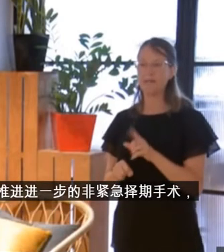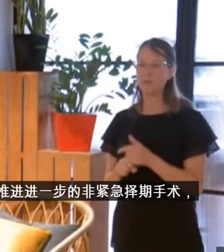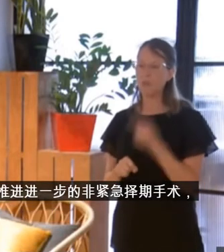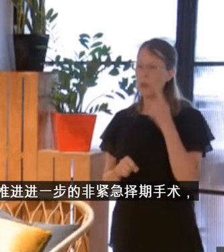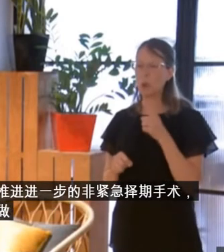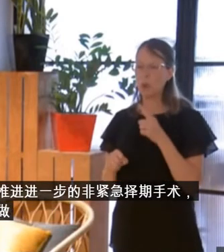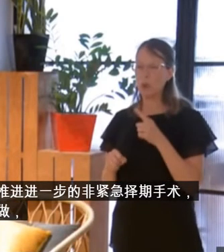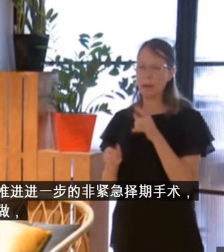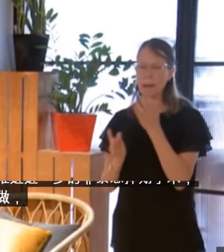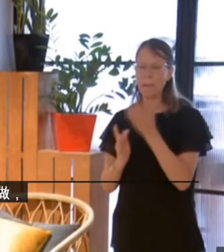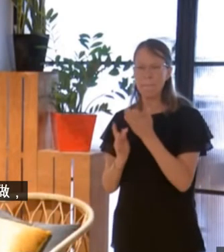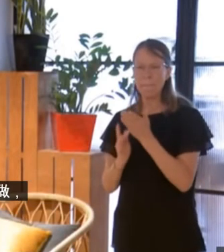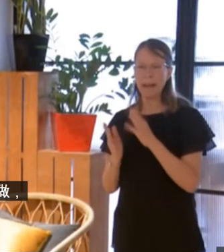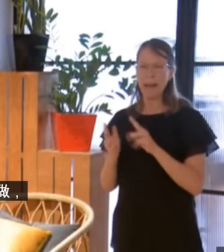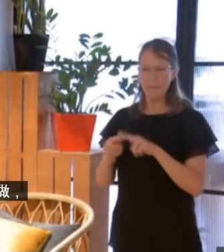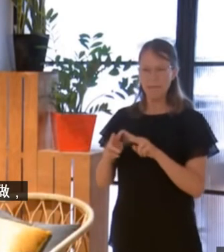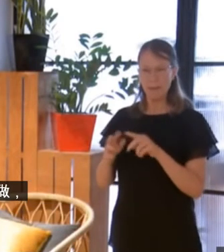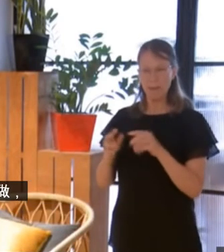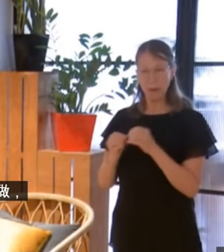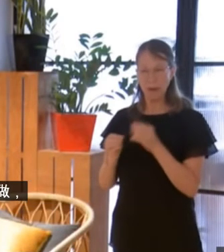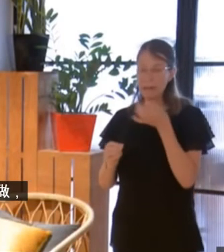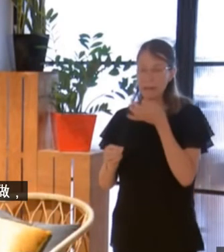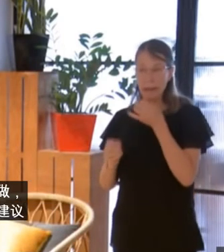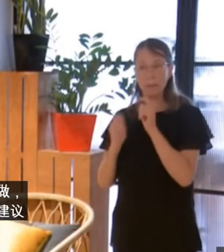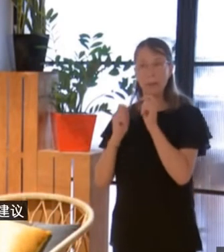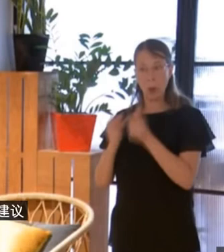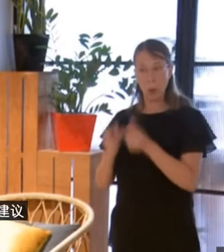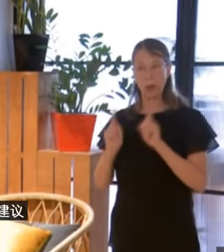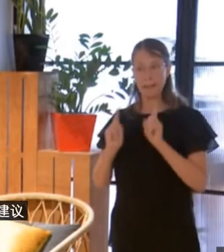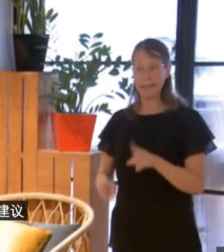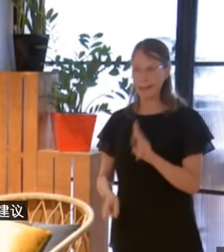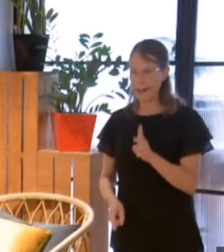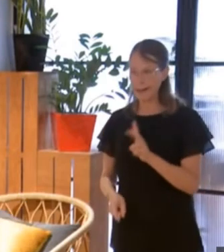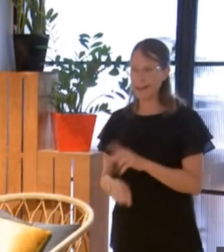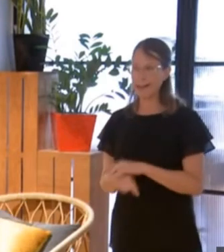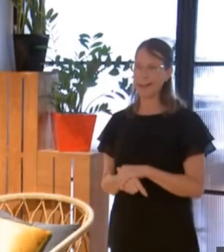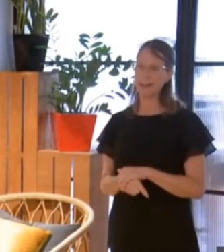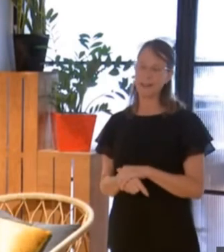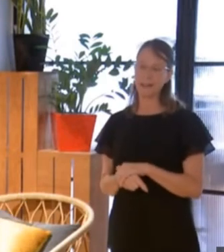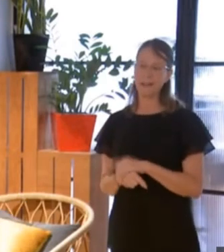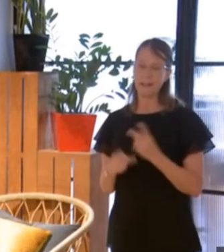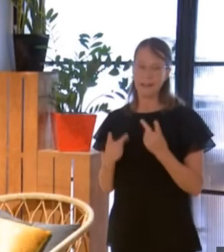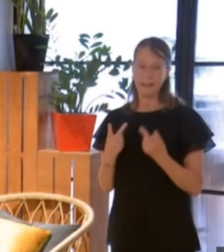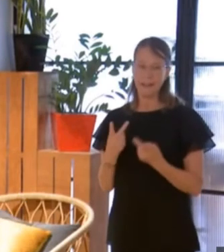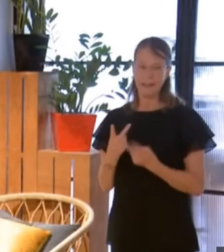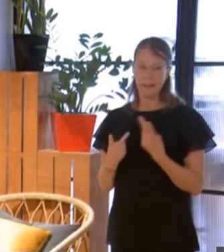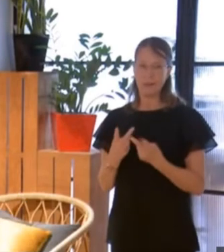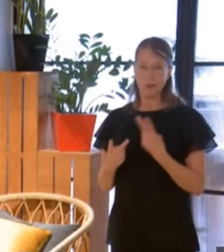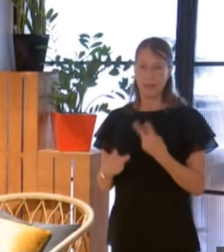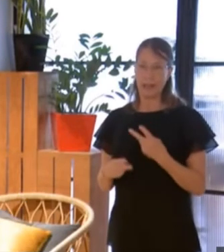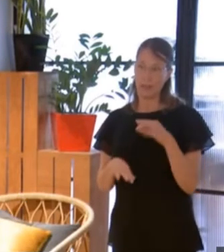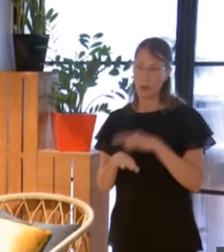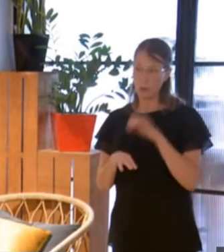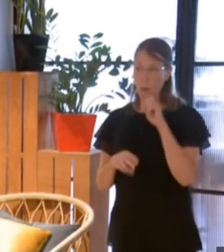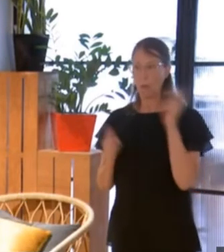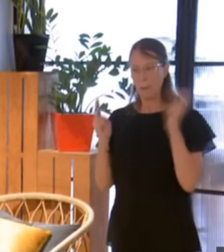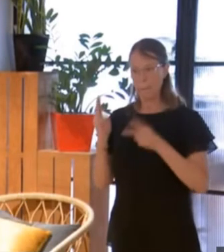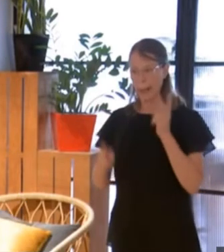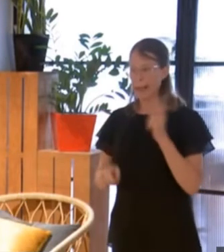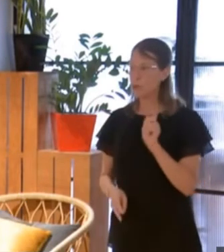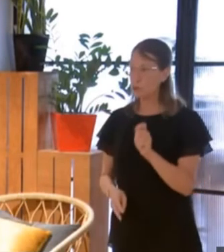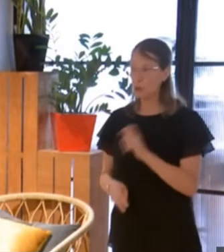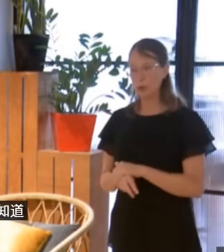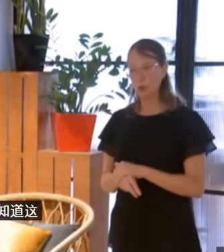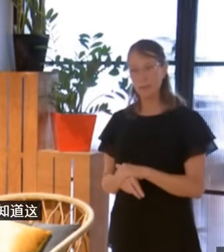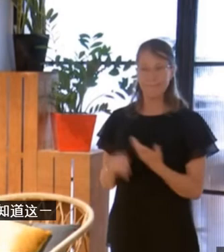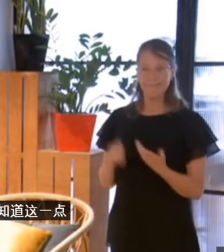hospitals, we will do that as well. Obviously, I'll take the health advice in relation to that matter, and as quickly as we can, we will.